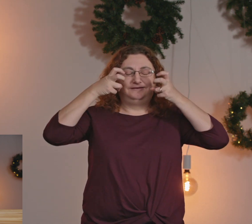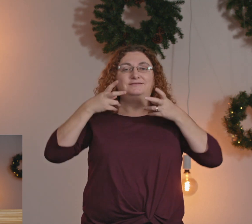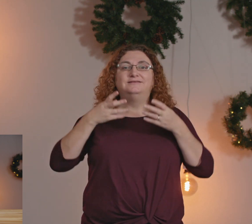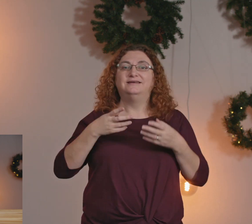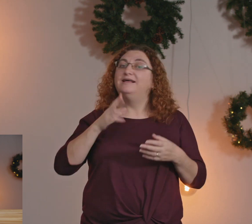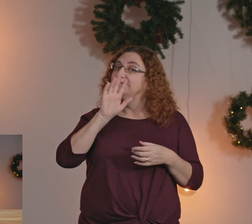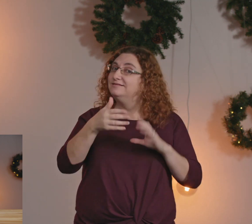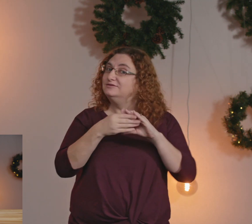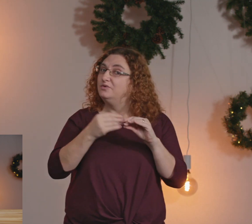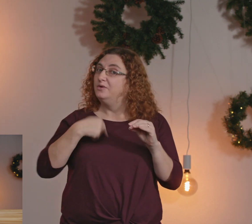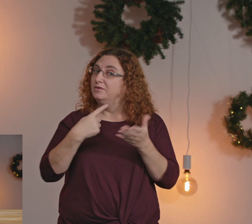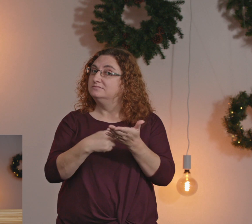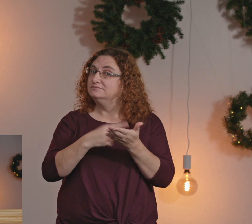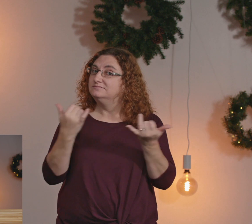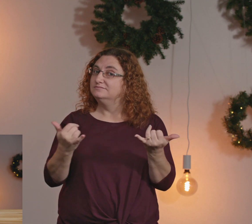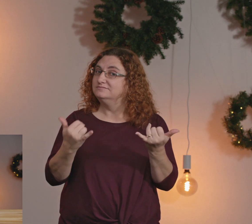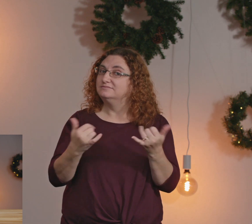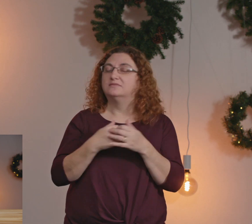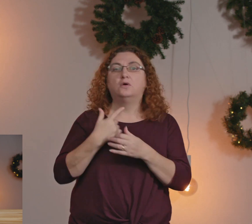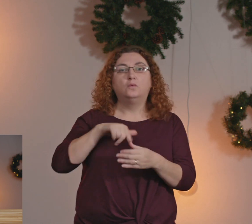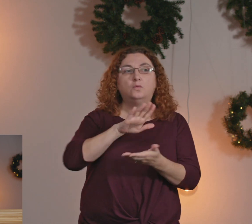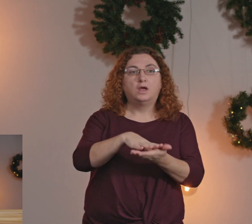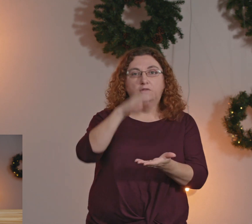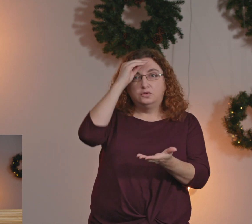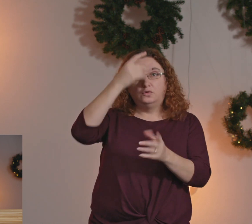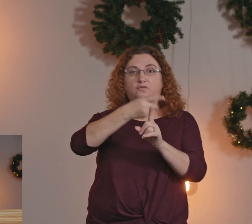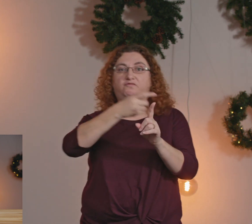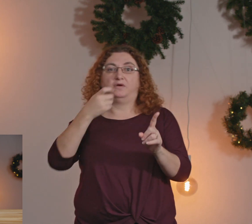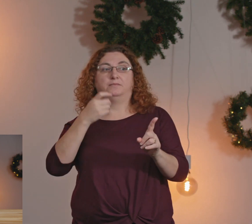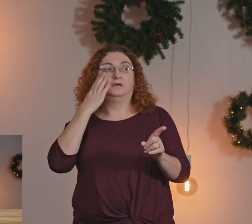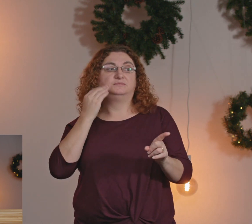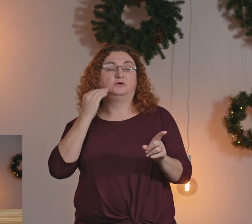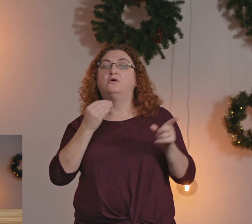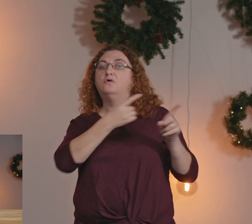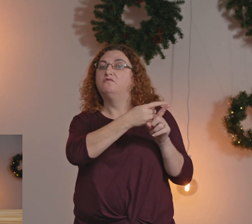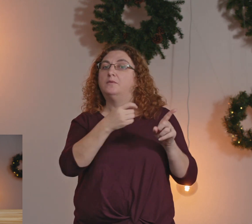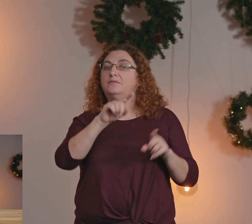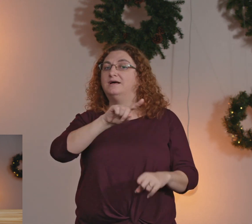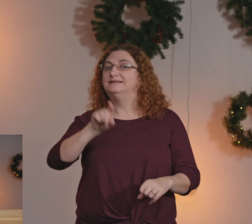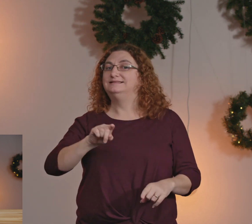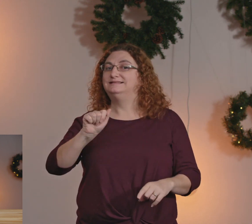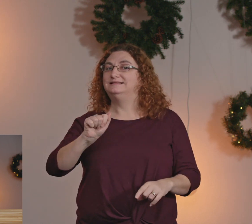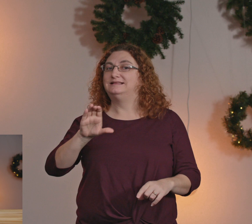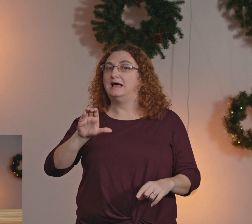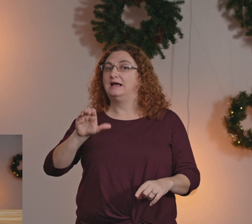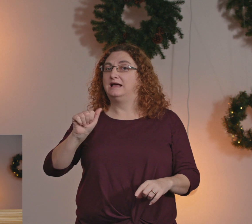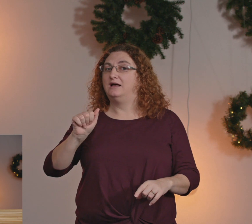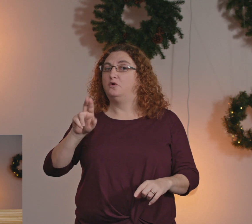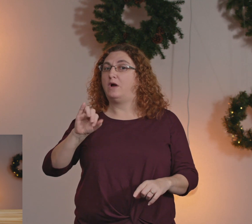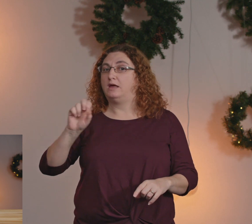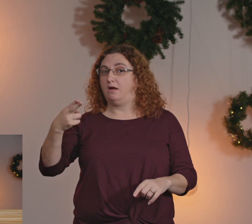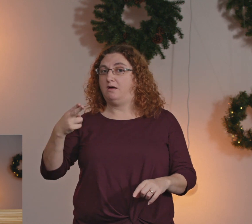today is a story where we learn from the experience of Zechariah what God is actually